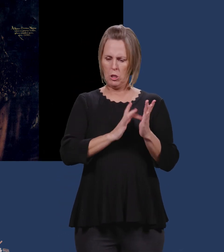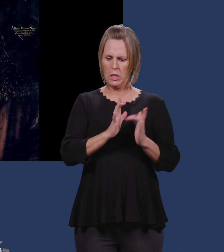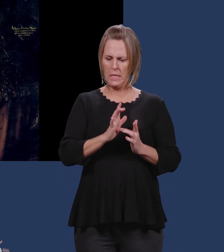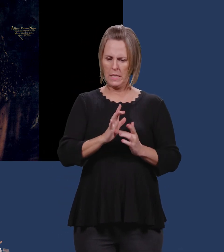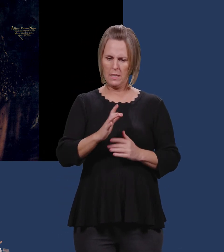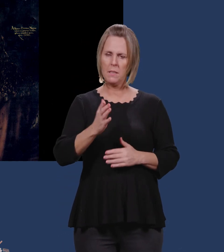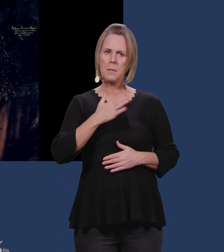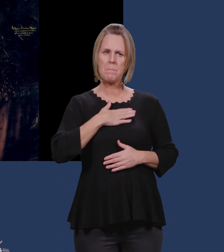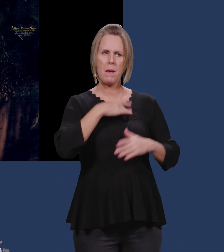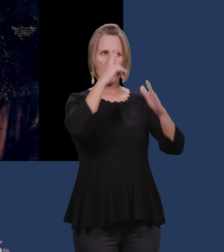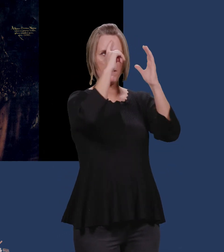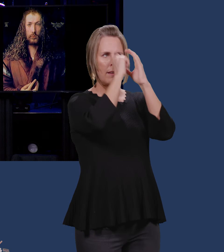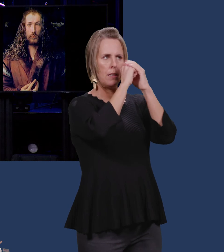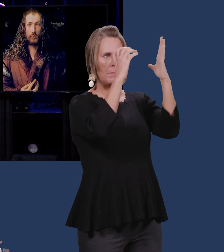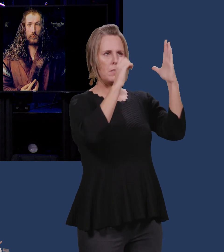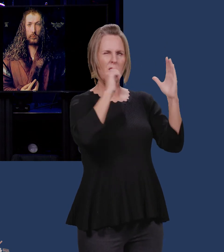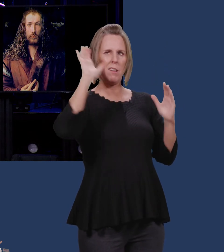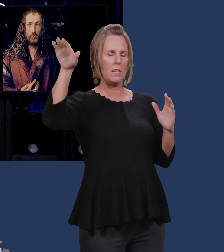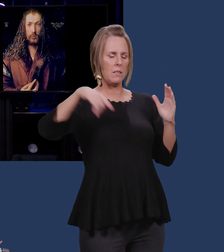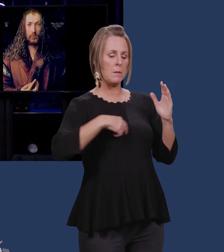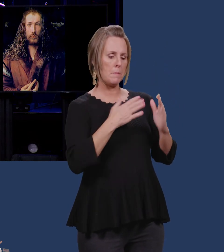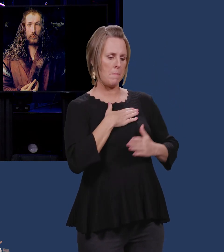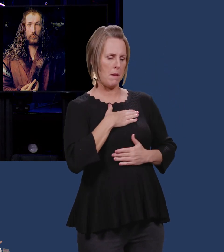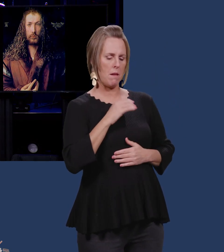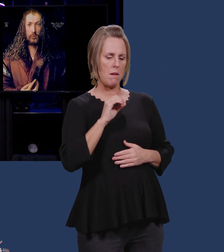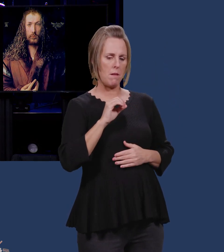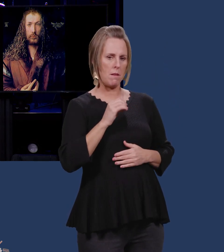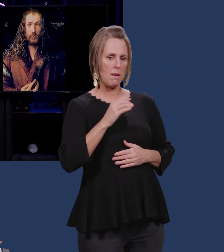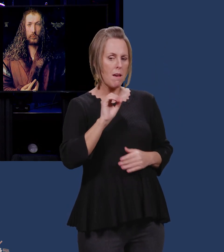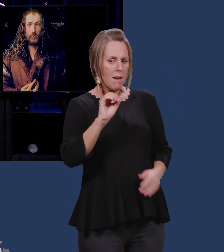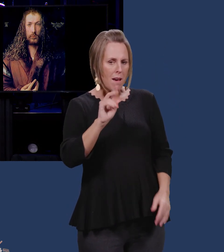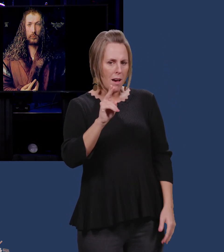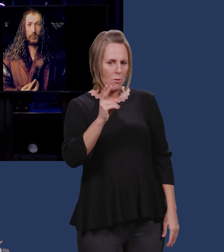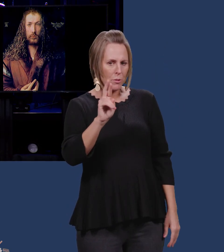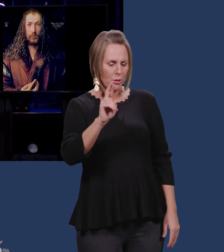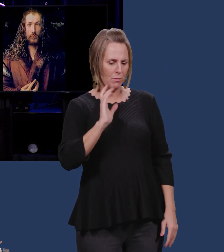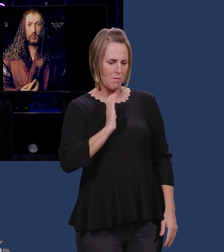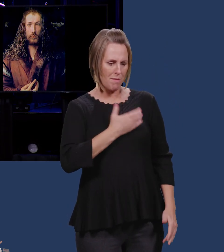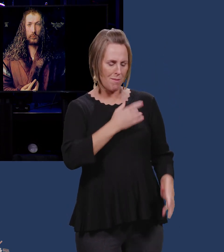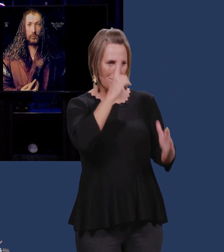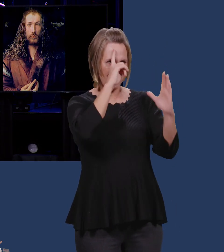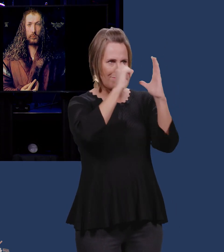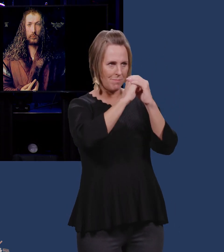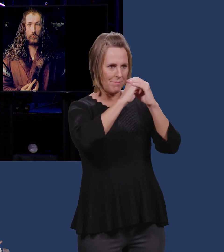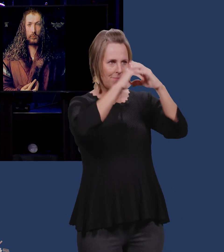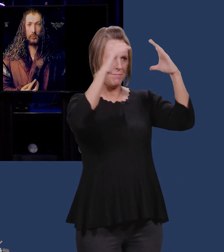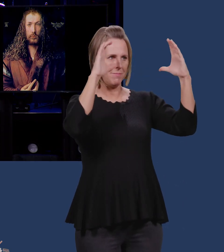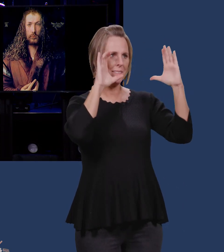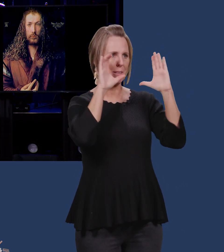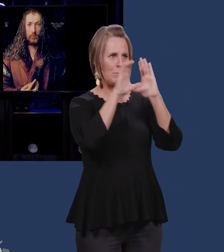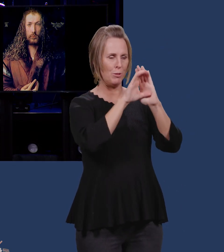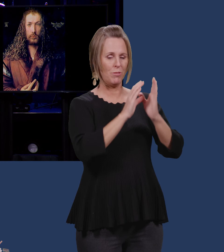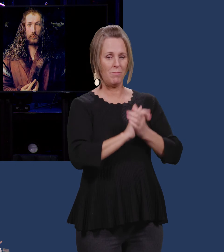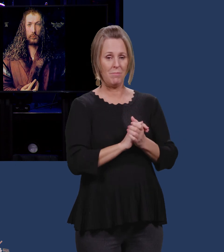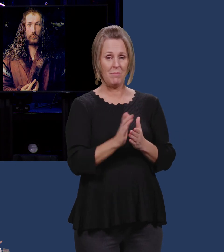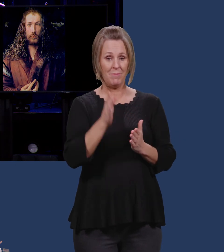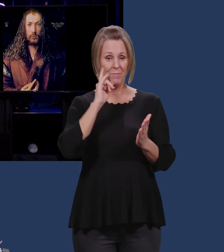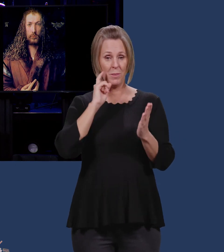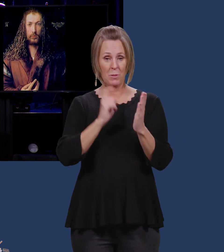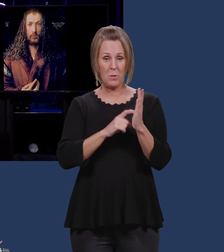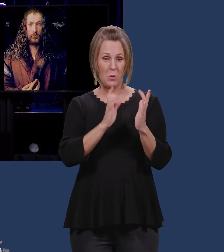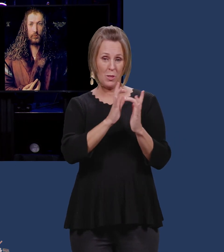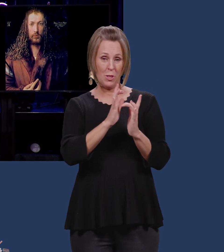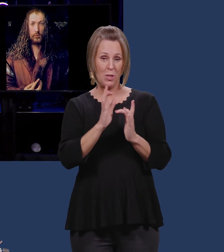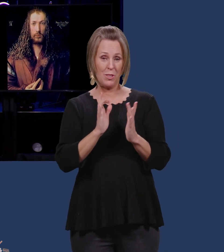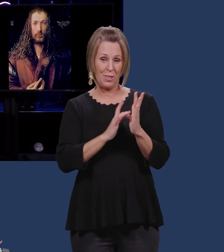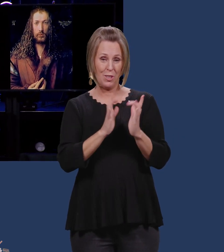our own image, in our image. Have you ever noticed that Jesus, in your mind, likes the things